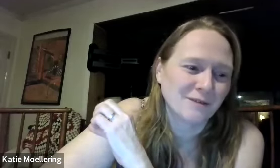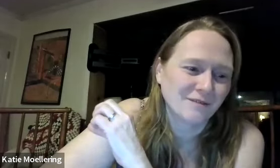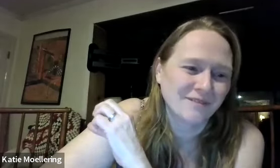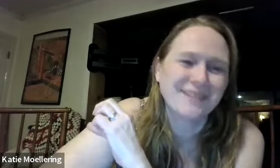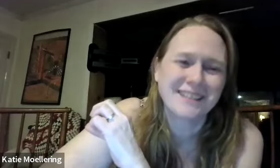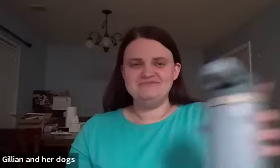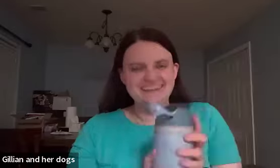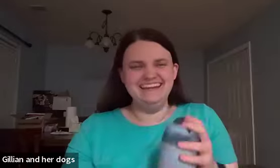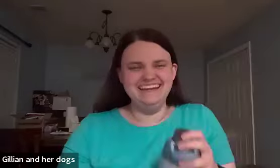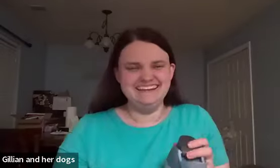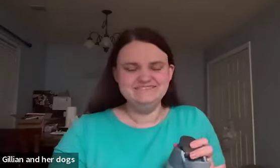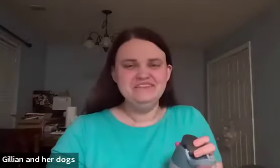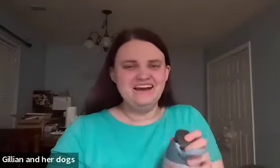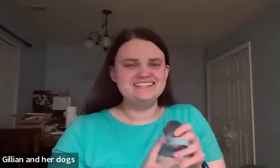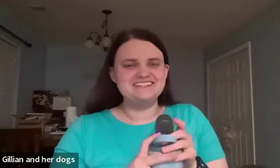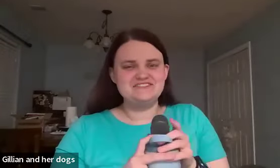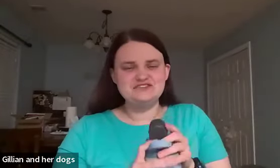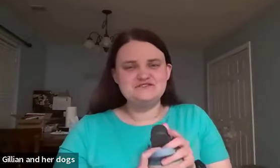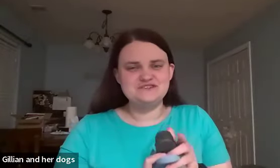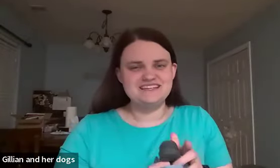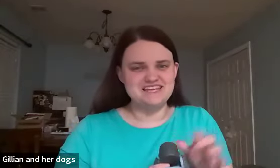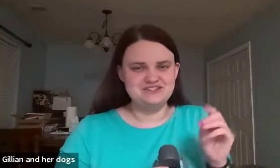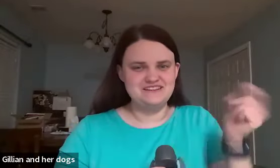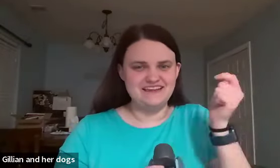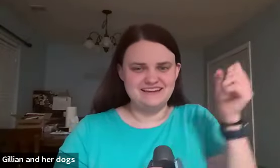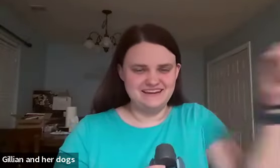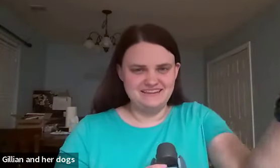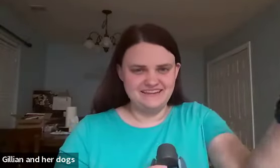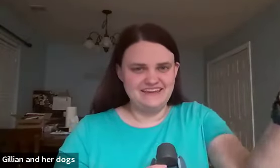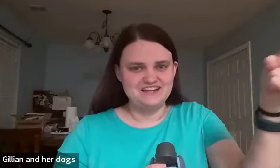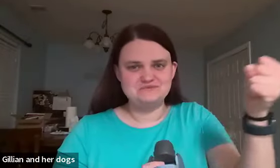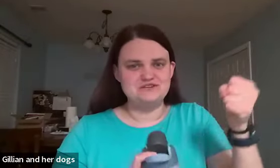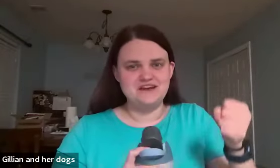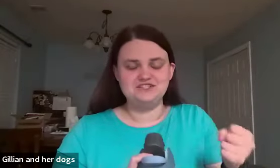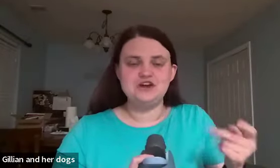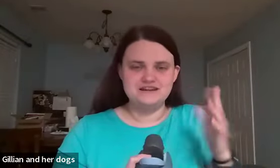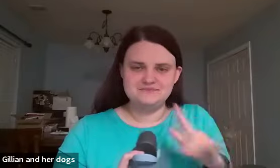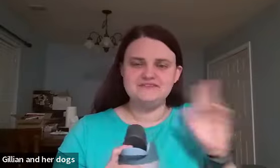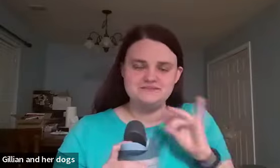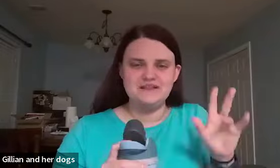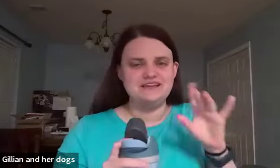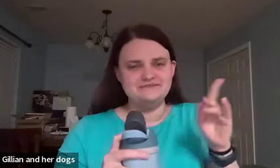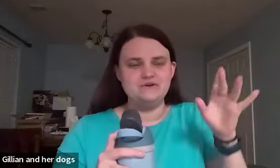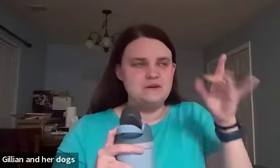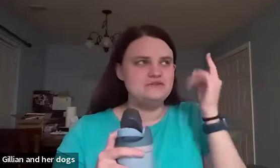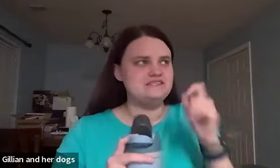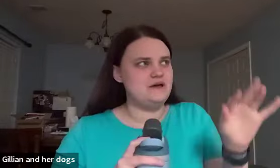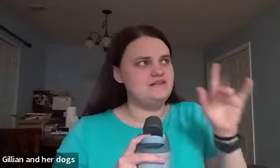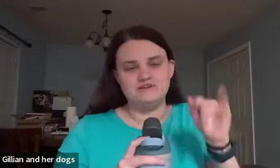Well, Oh yeah. I was gonna say those are the few signs that usually like can like they catch them so fast. You try to get them to like remember these spelling or